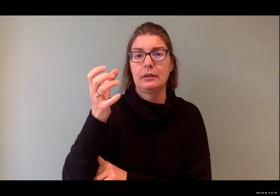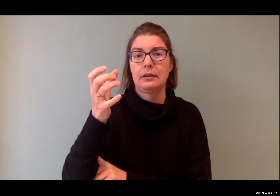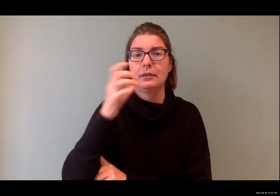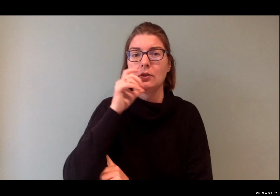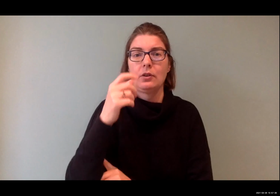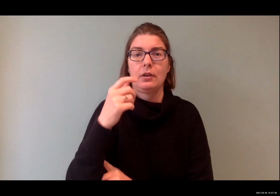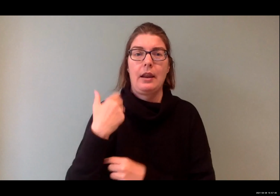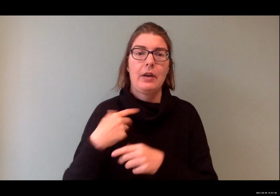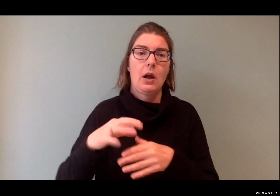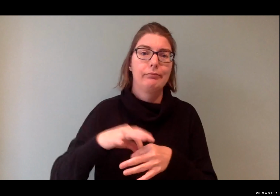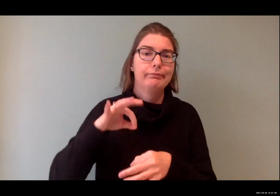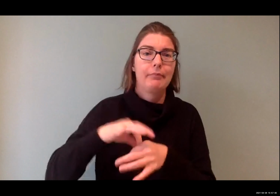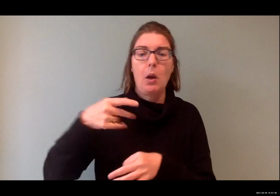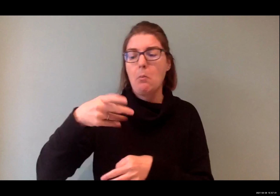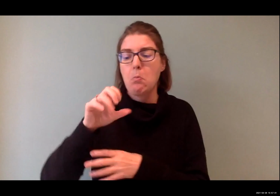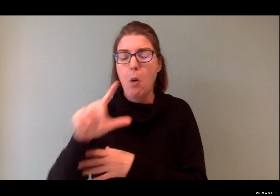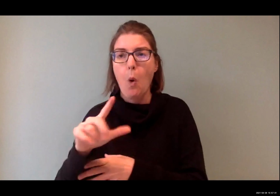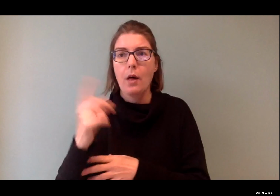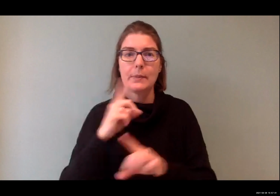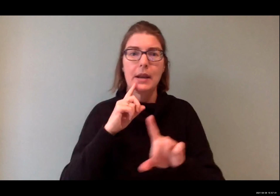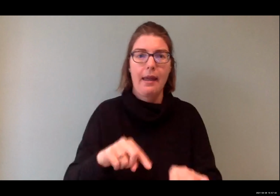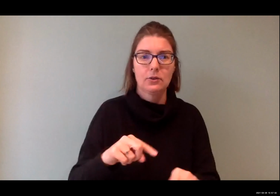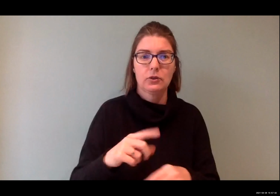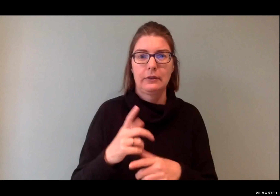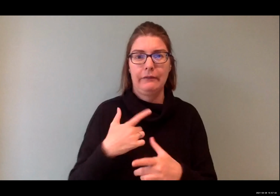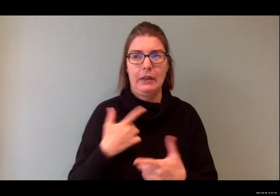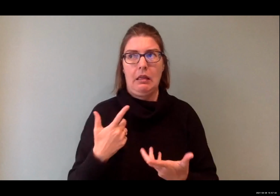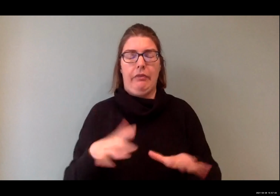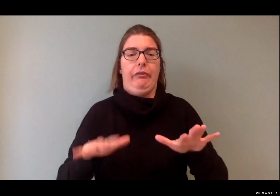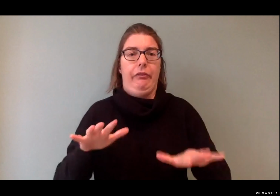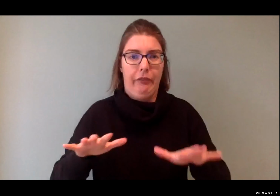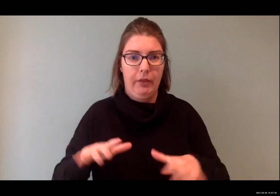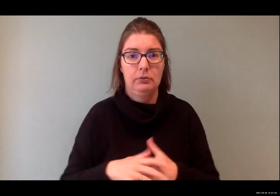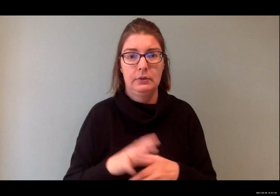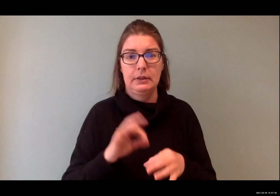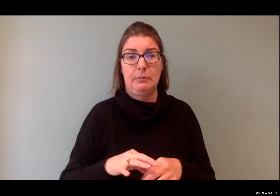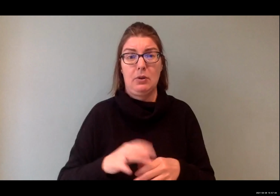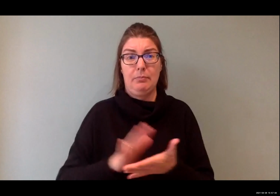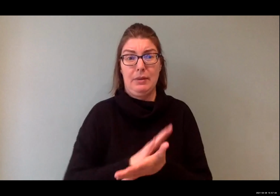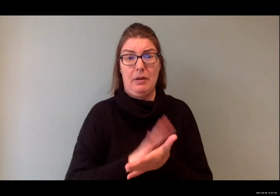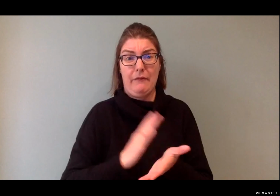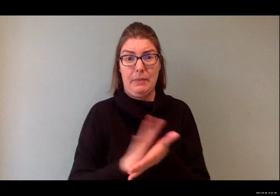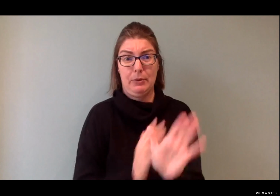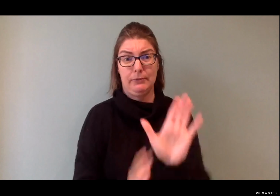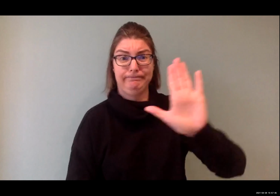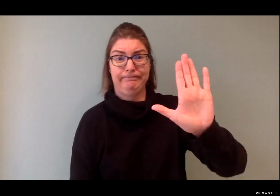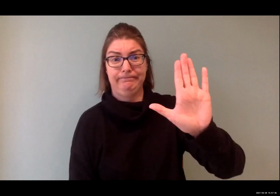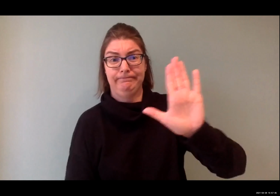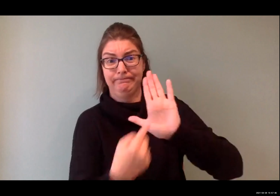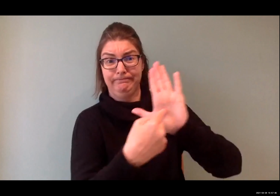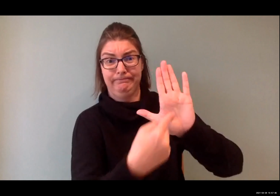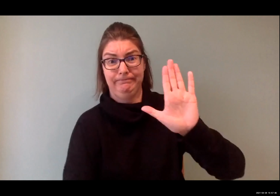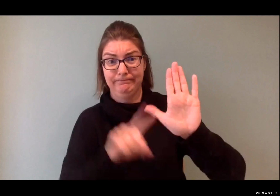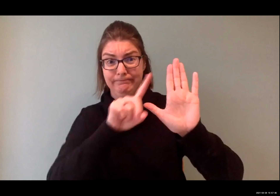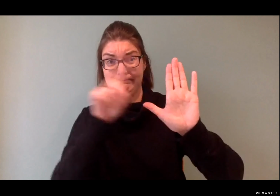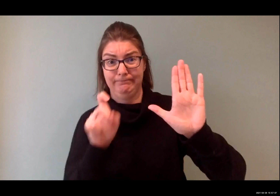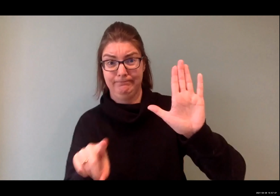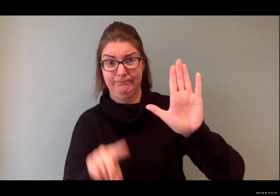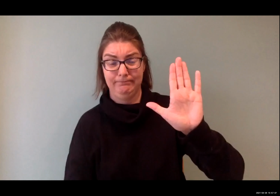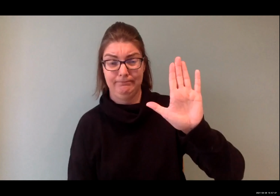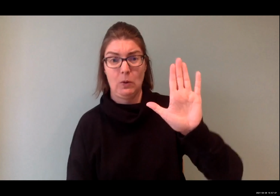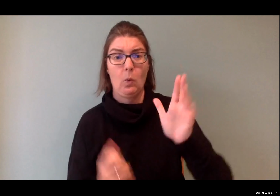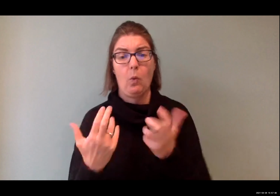of creating a poll and then someone answering that, which can feel a bit clunky, it's just a simple people raise the sheet of paper that corresponds with their